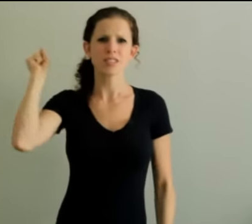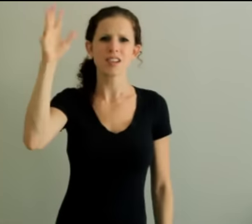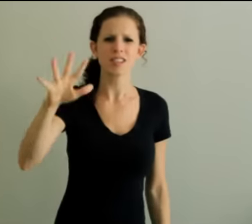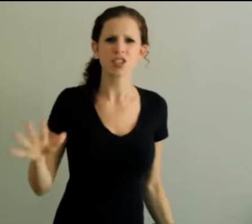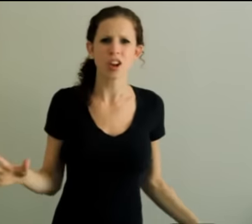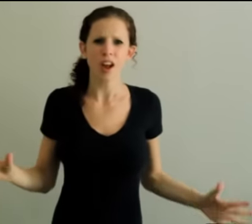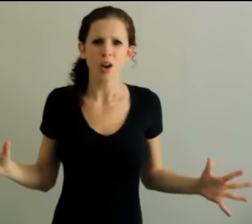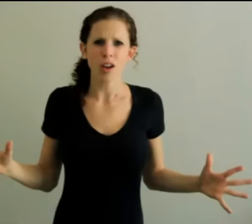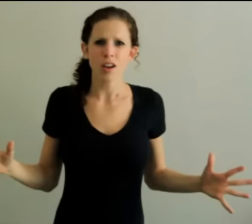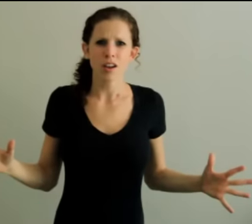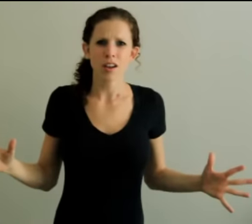supposed to Send this shit out